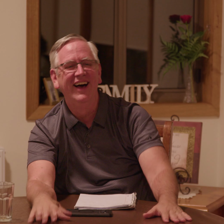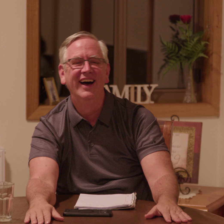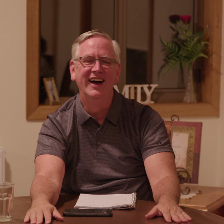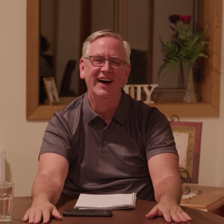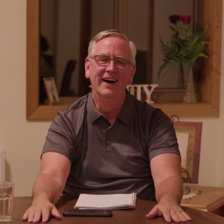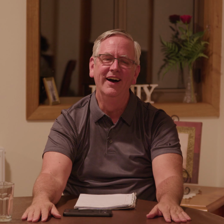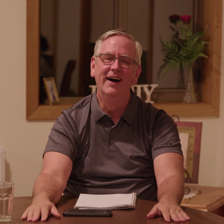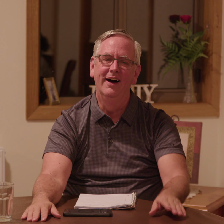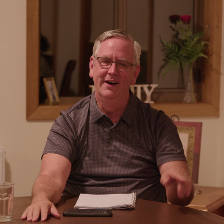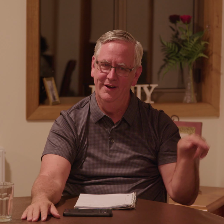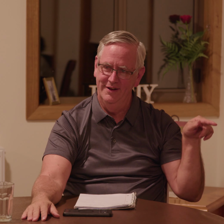Right.